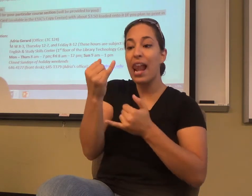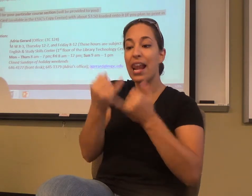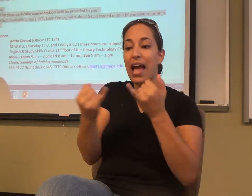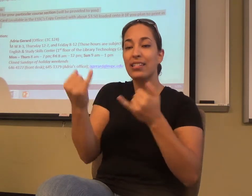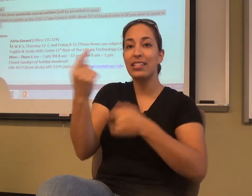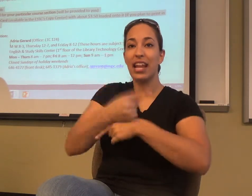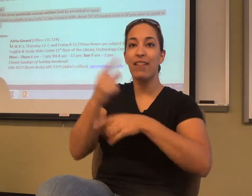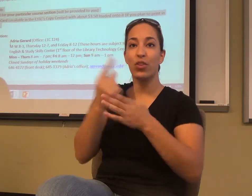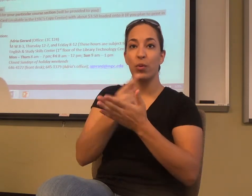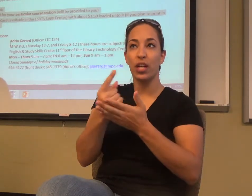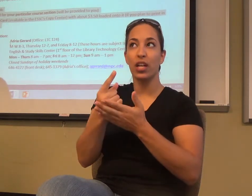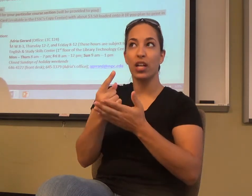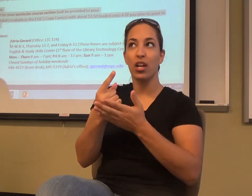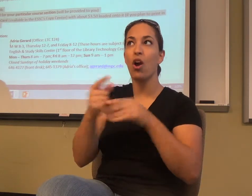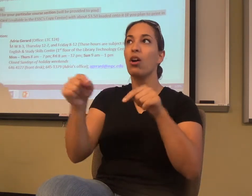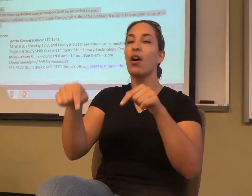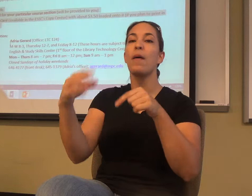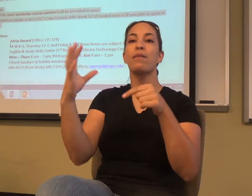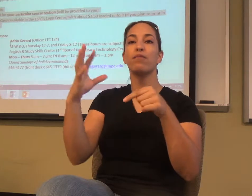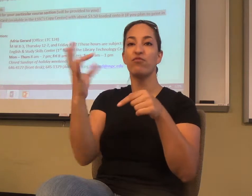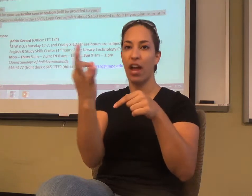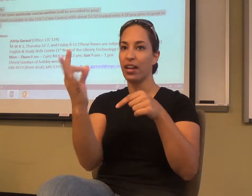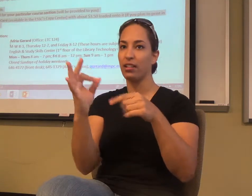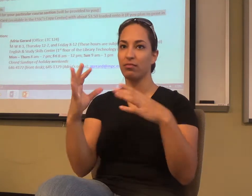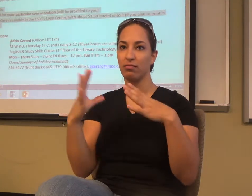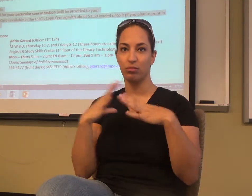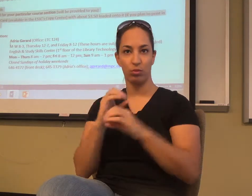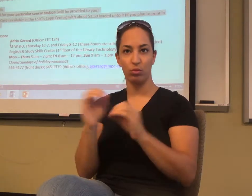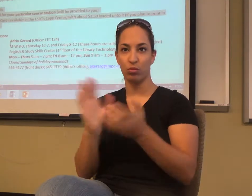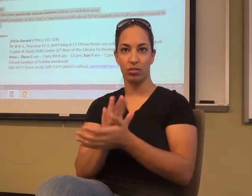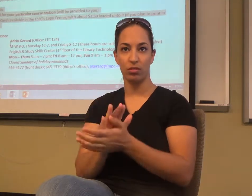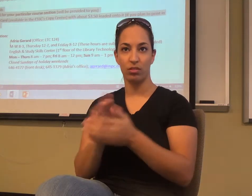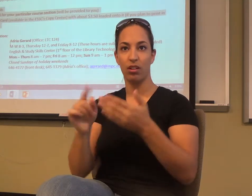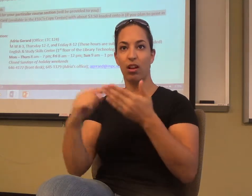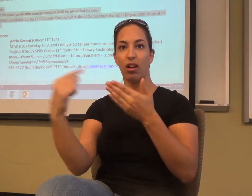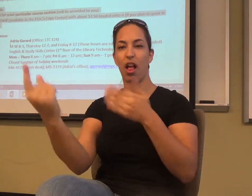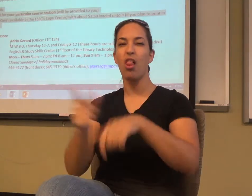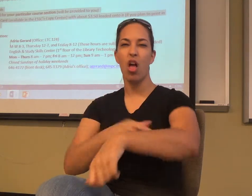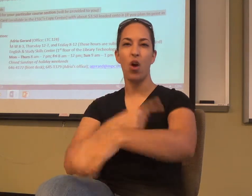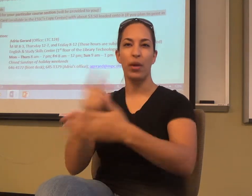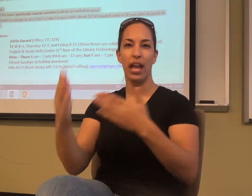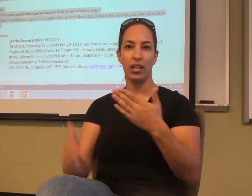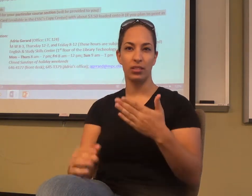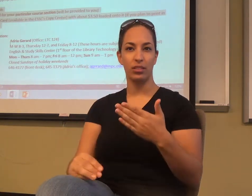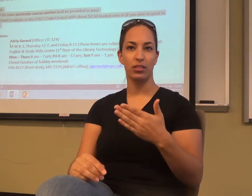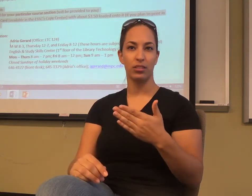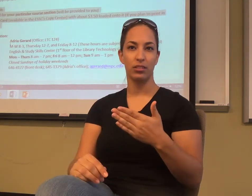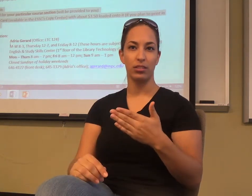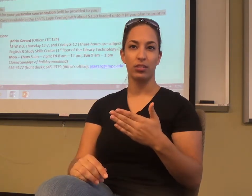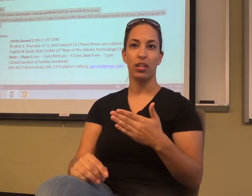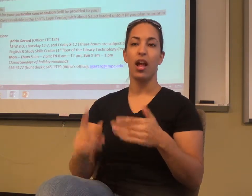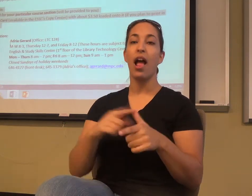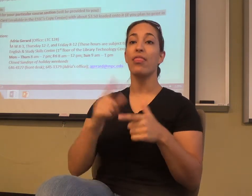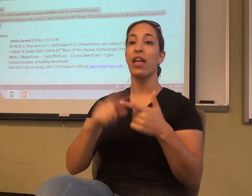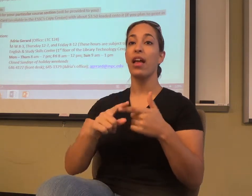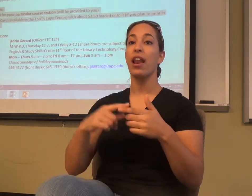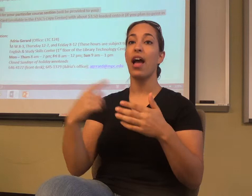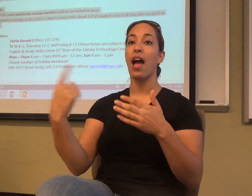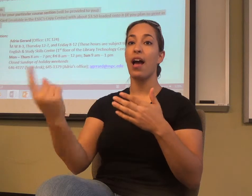lovely. Okay. You'll see that every week thereafter, your due dates are on Friday. And our hours on Friday are